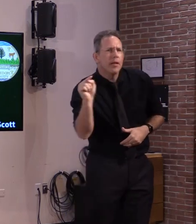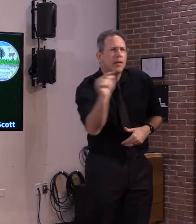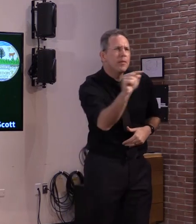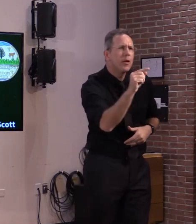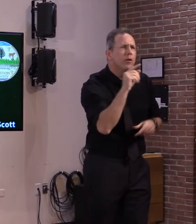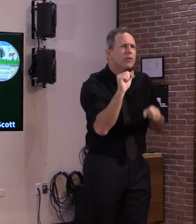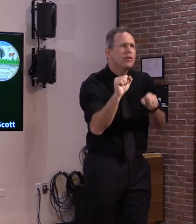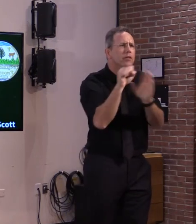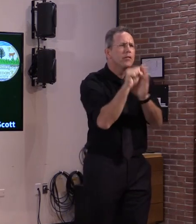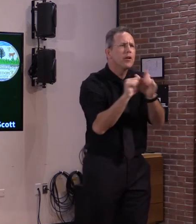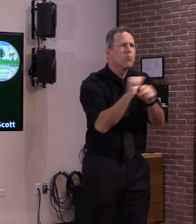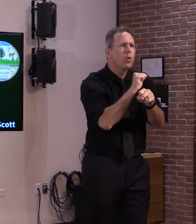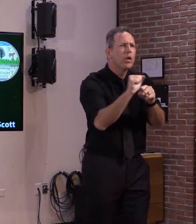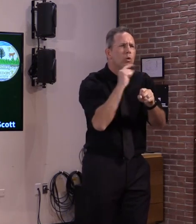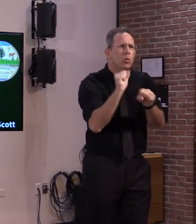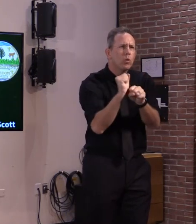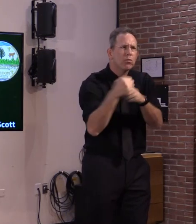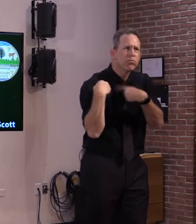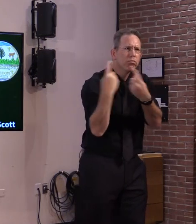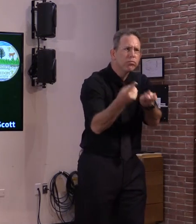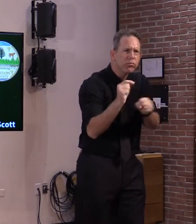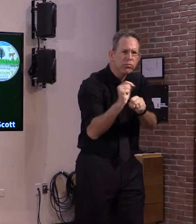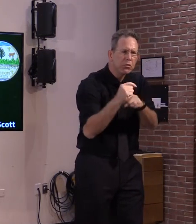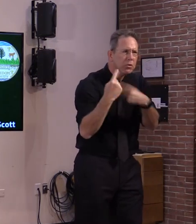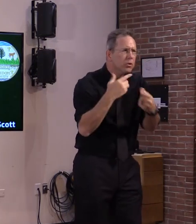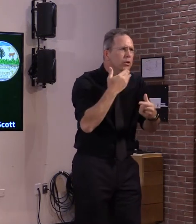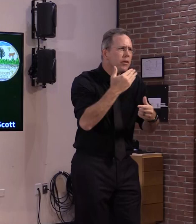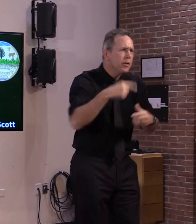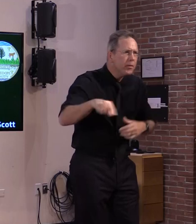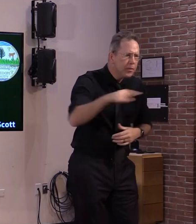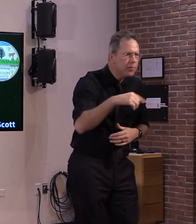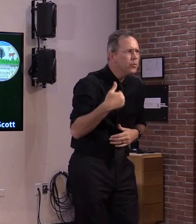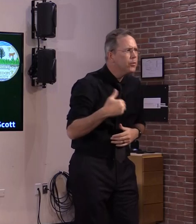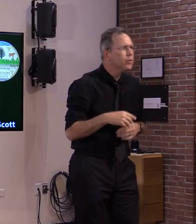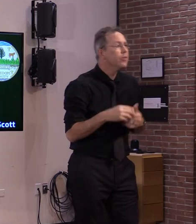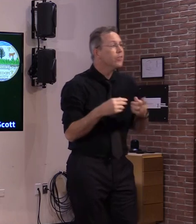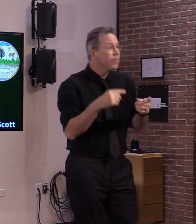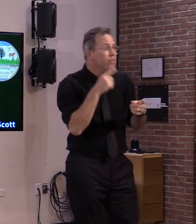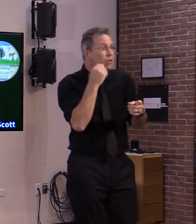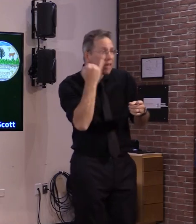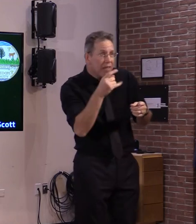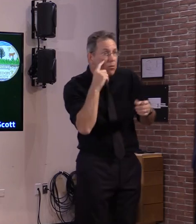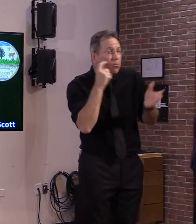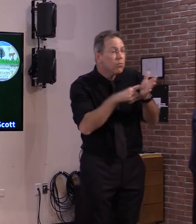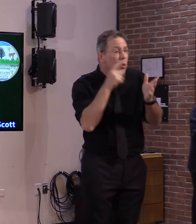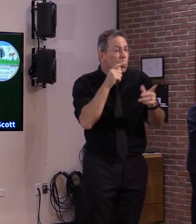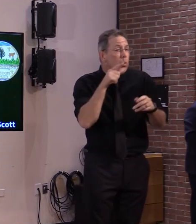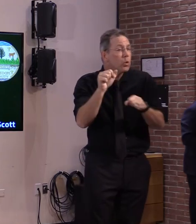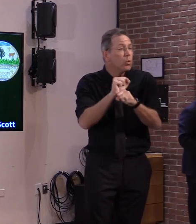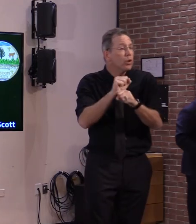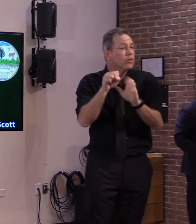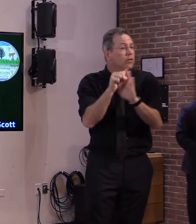part of this collective effort. And if you have a chance, please thank them as well.